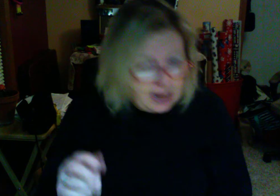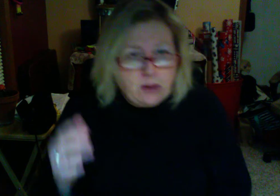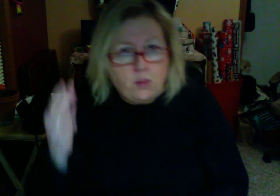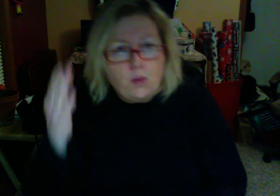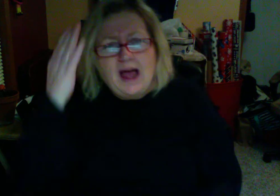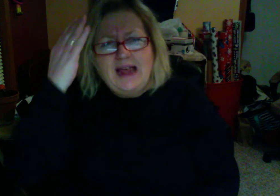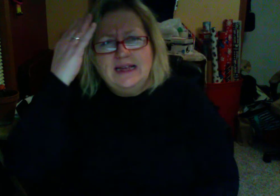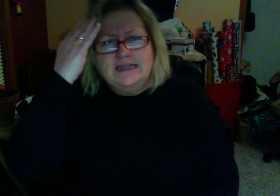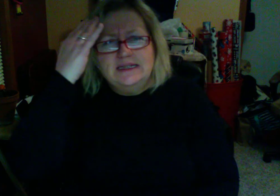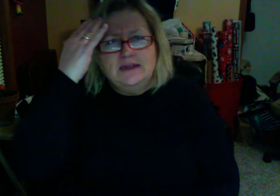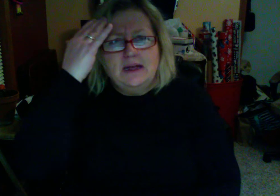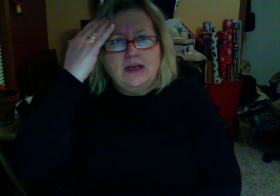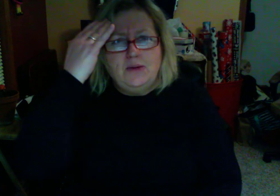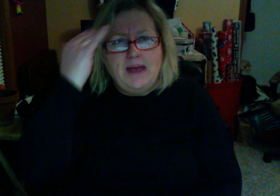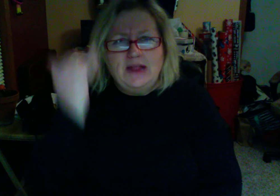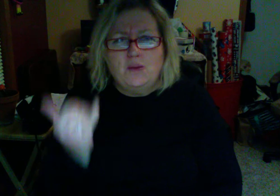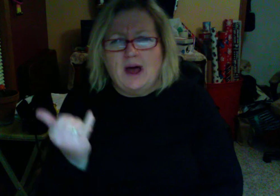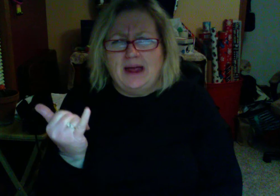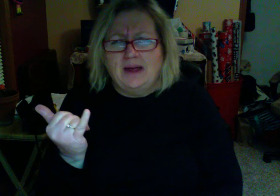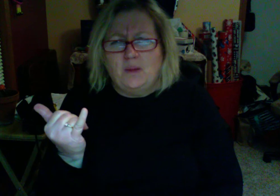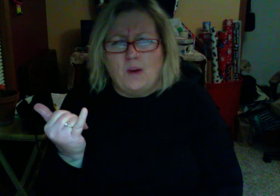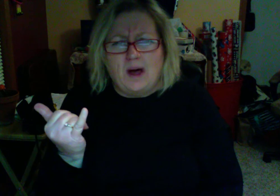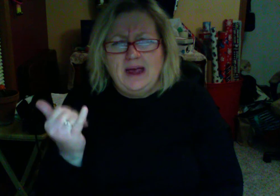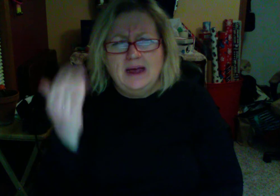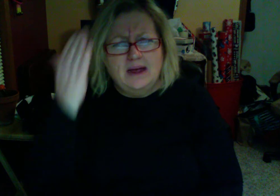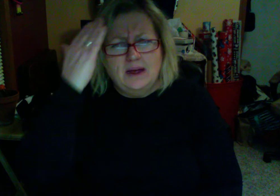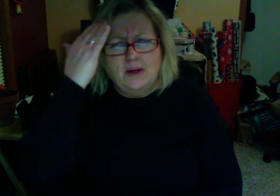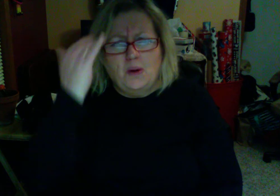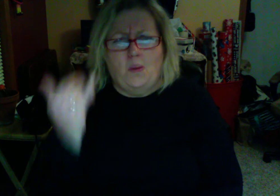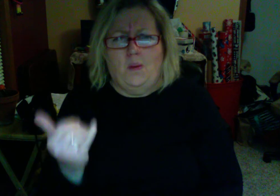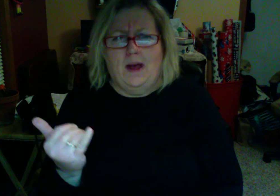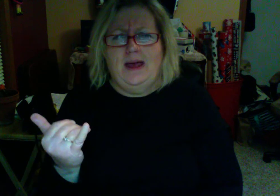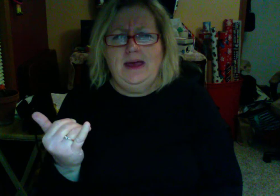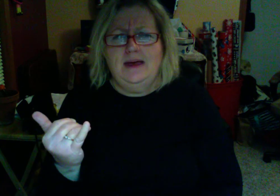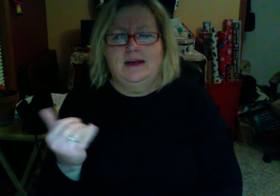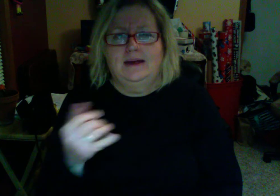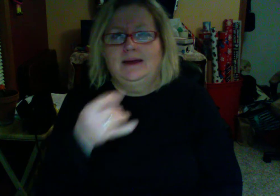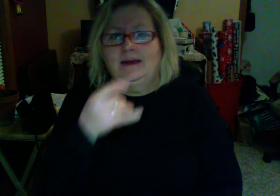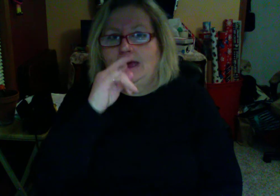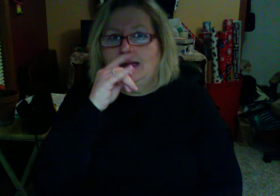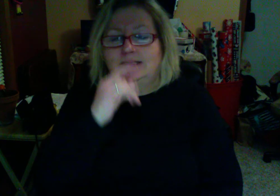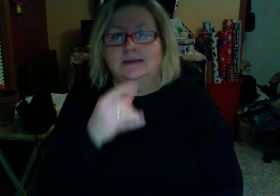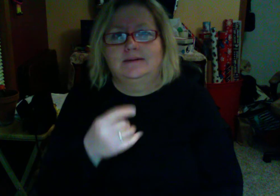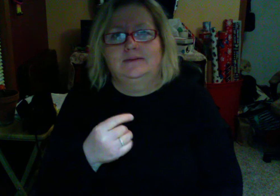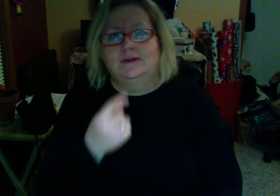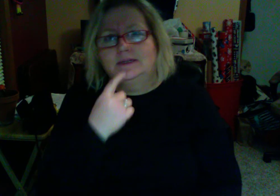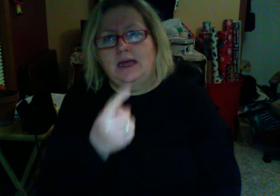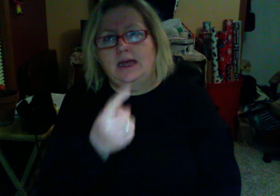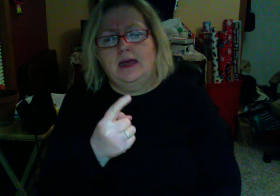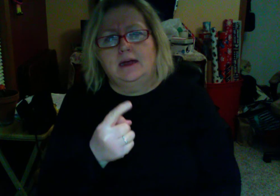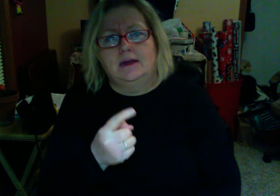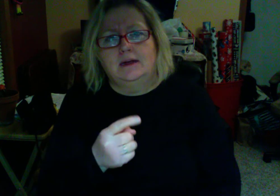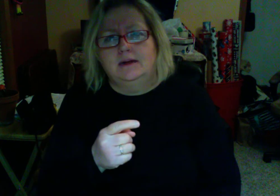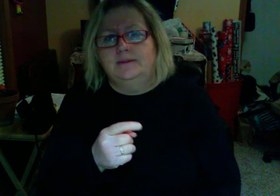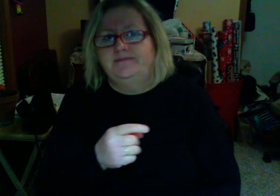And why is, you make the why. Why? Why? Kids will say,